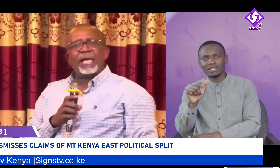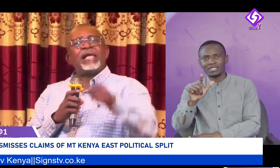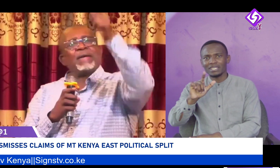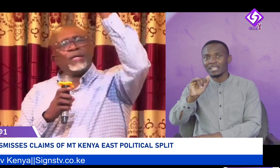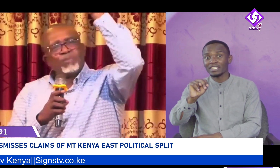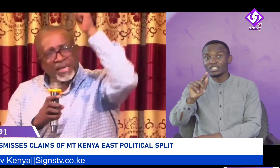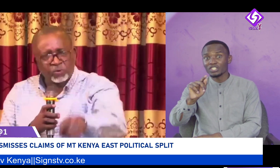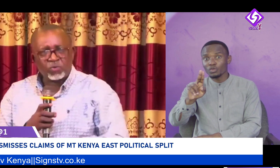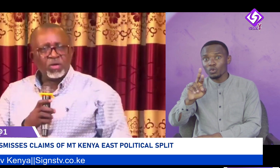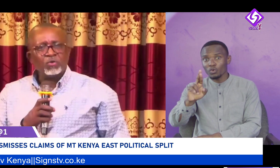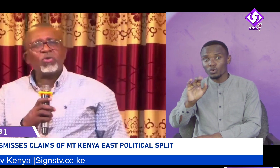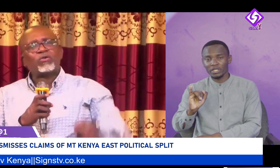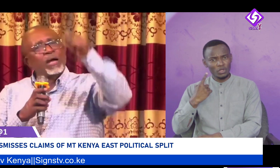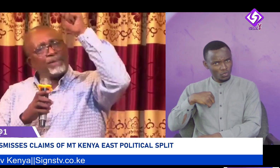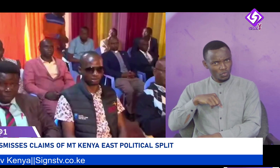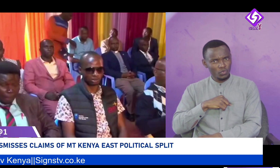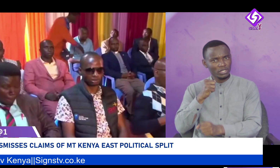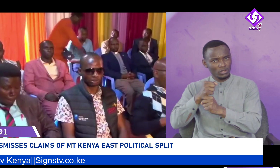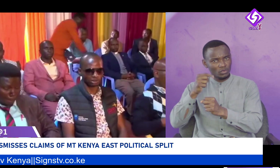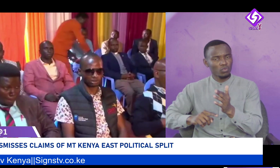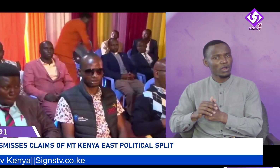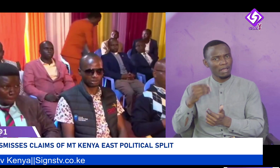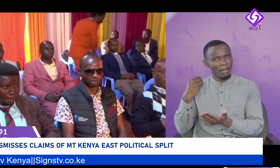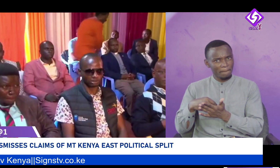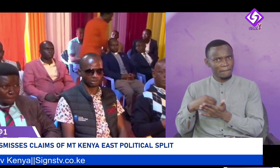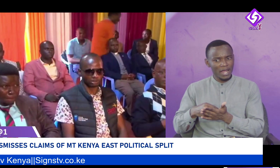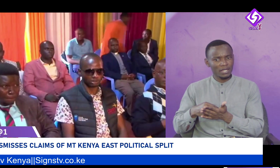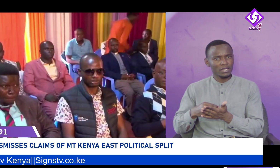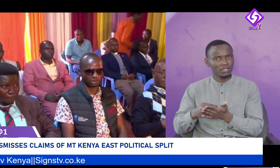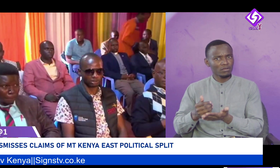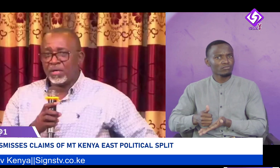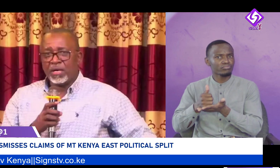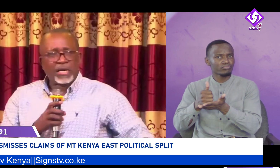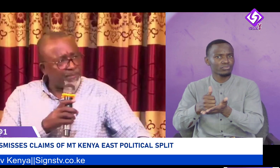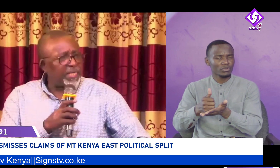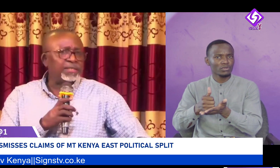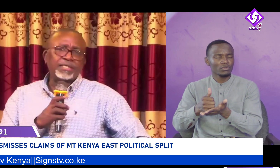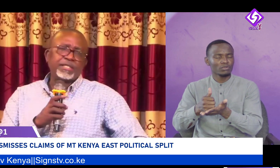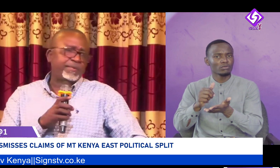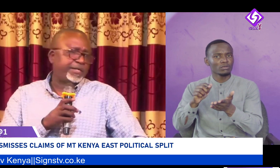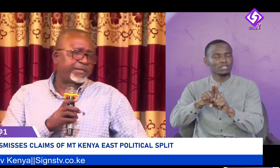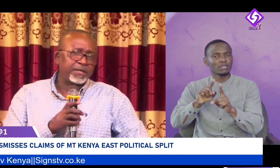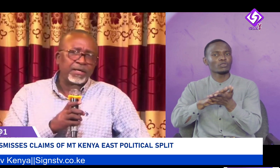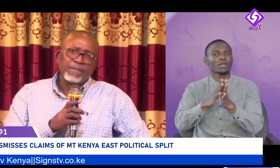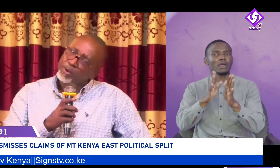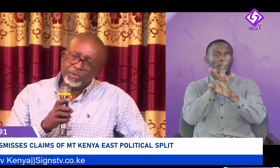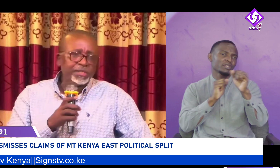alilala manyumba yetu, tukatoa pesa, akawa rais. Who do you think you are? And I'm telling Cecily Mbarire, my good